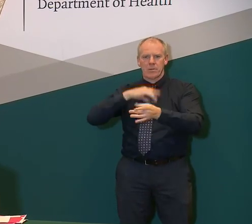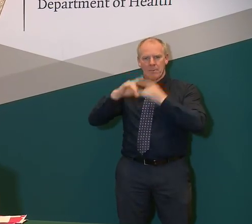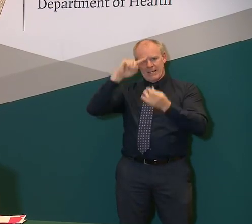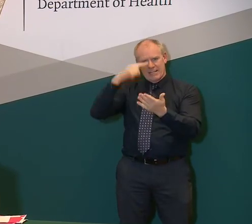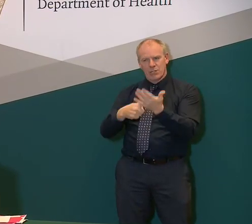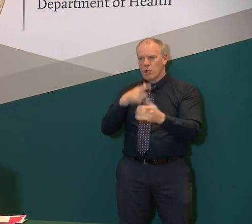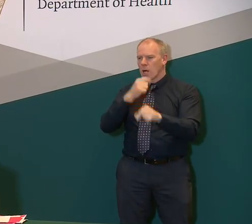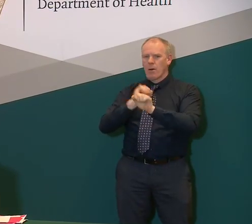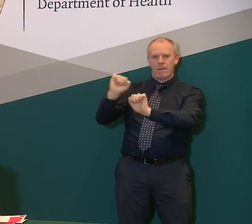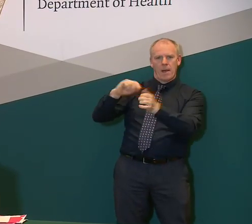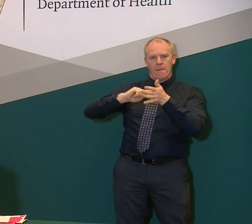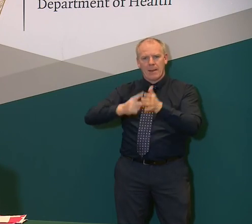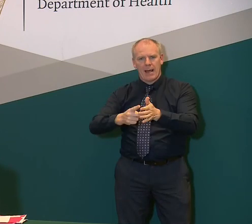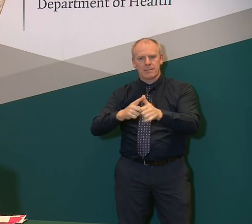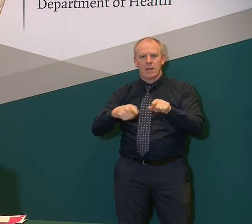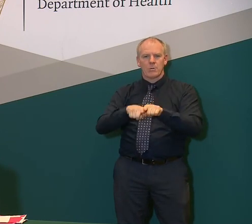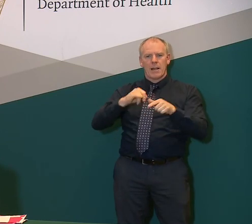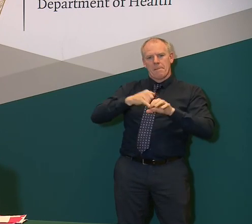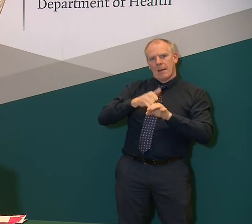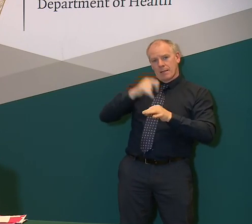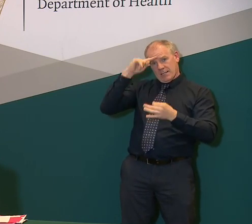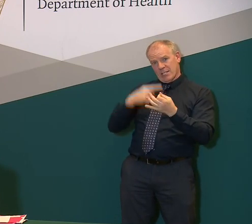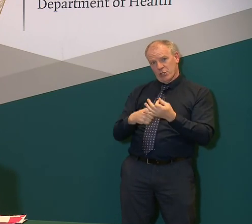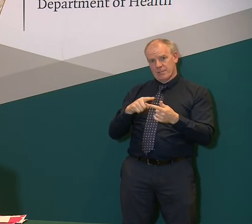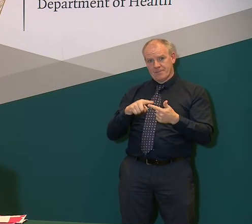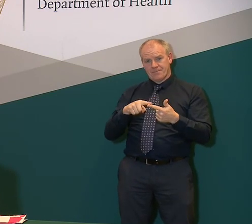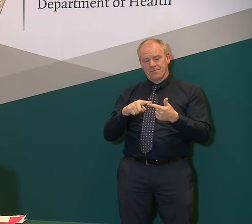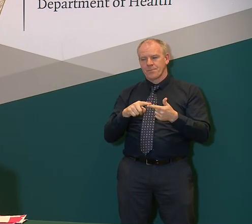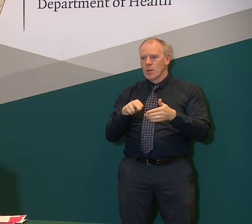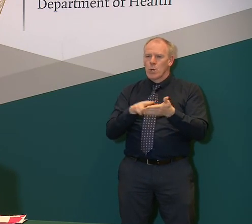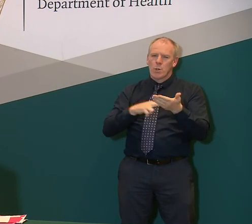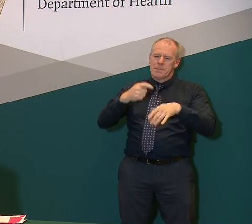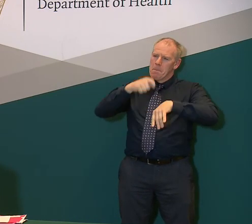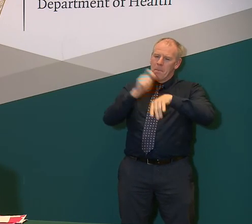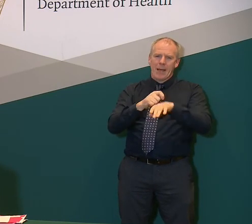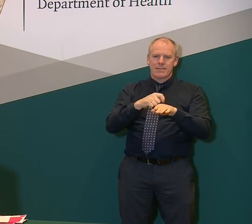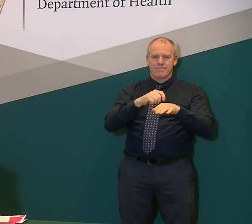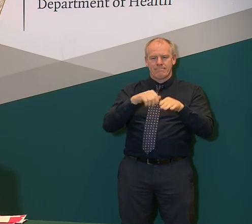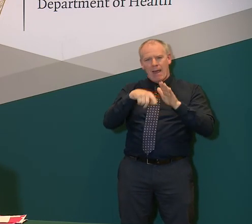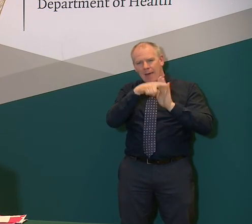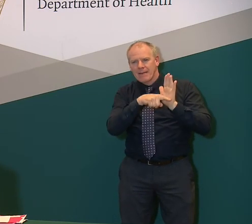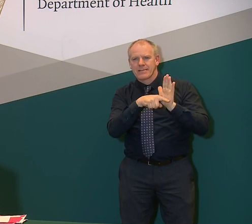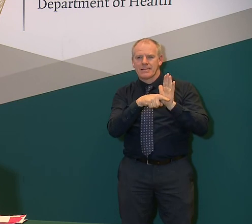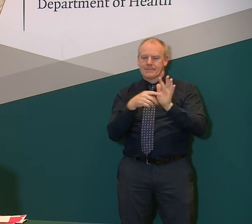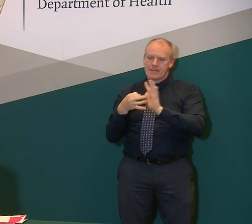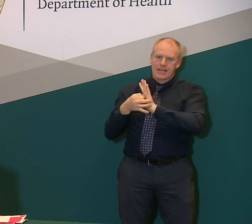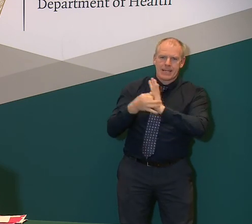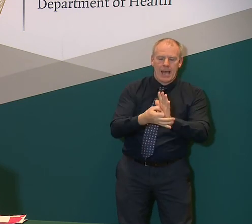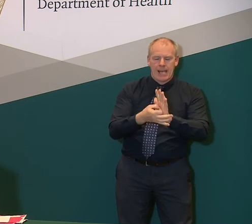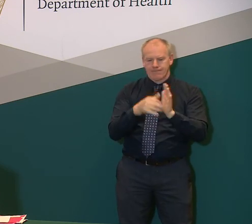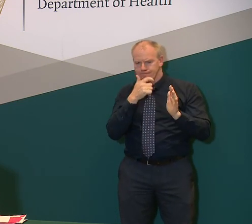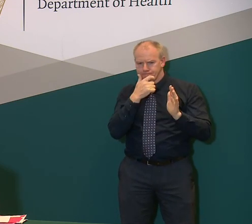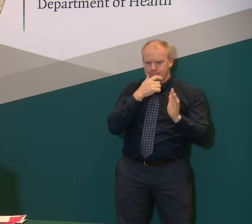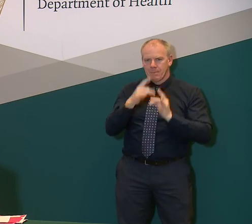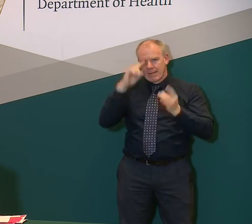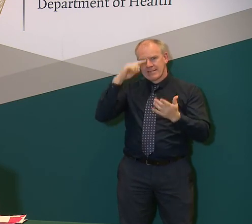of planning but also clinical decisions, to use best ethical principles in order to guide those decisions so